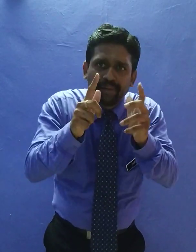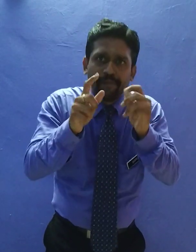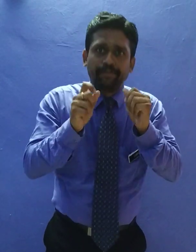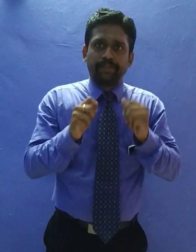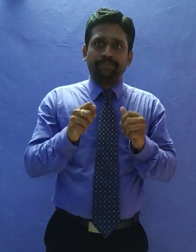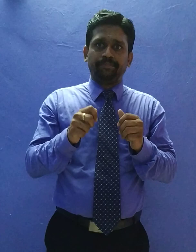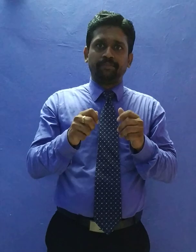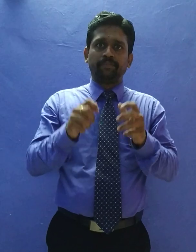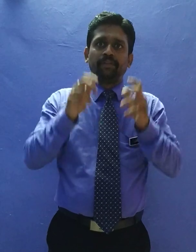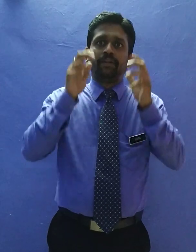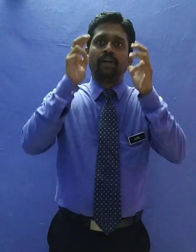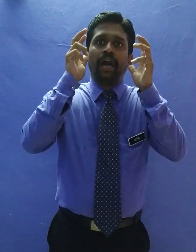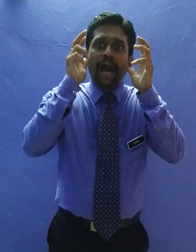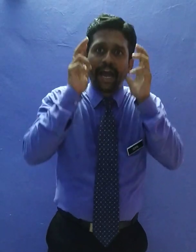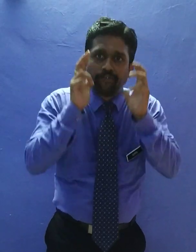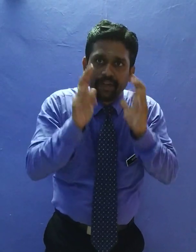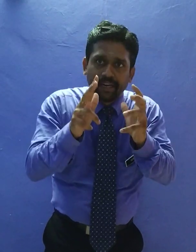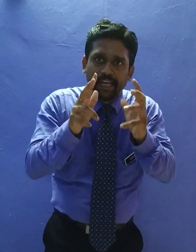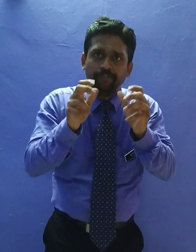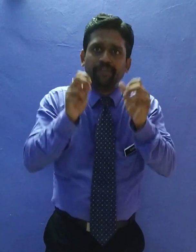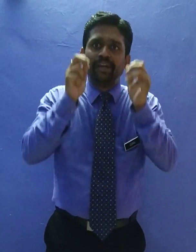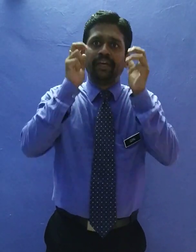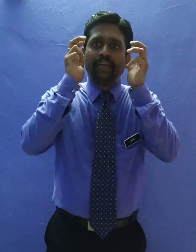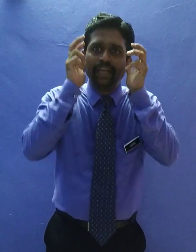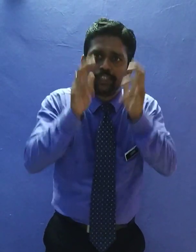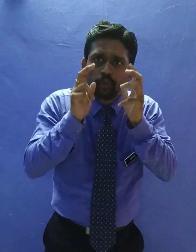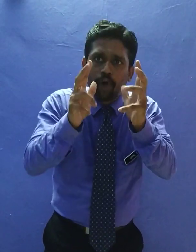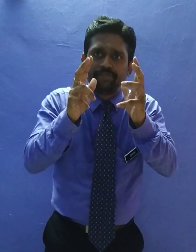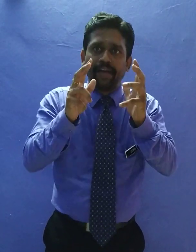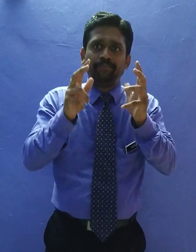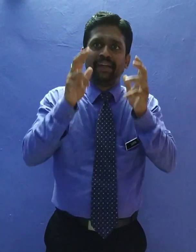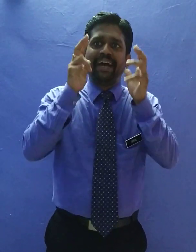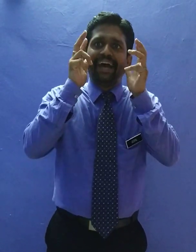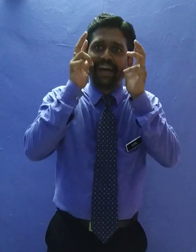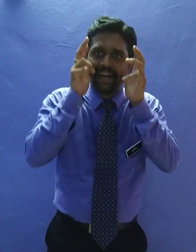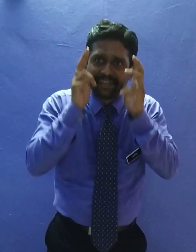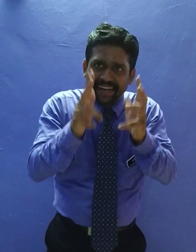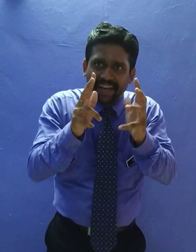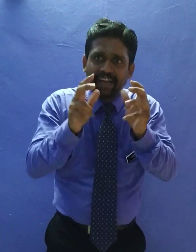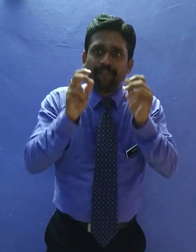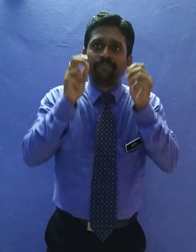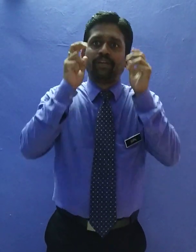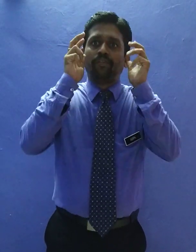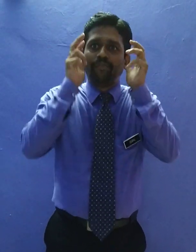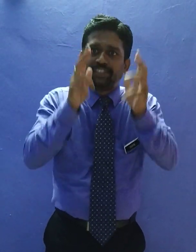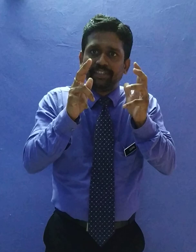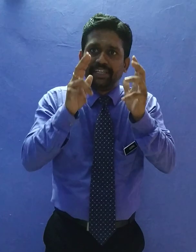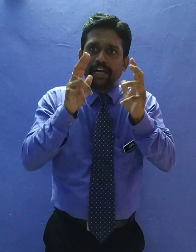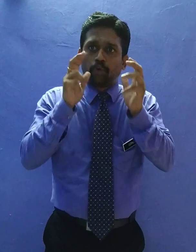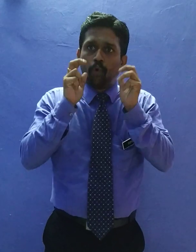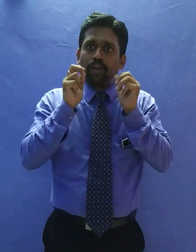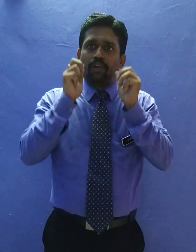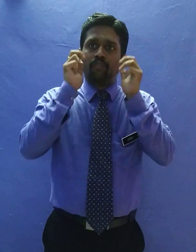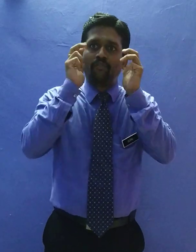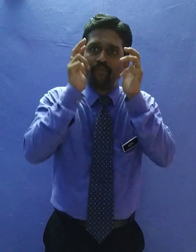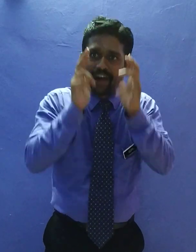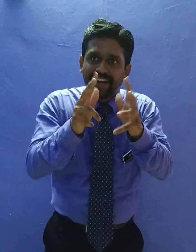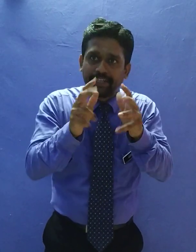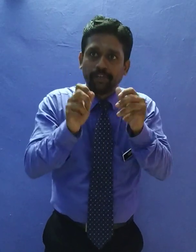timekeeper. I will give each of them a text which their role written